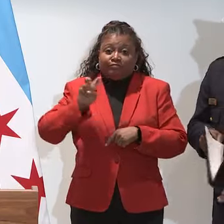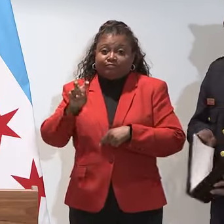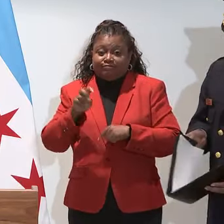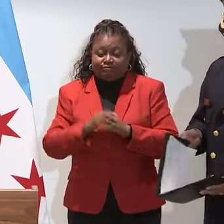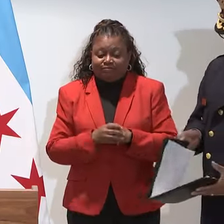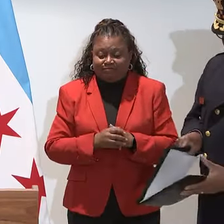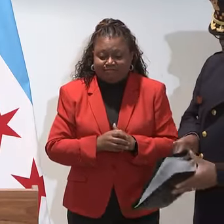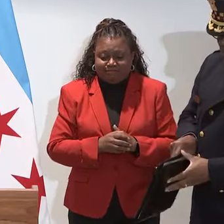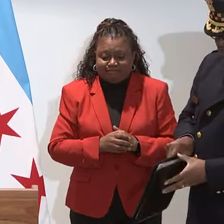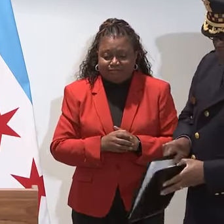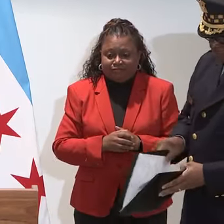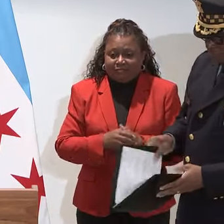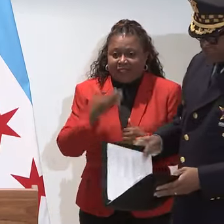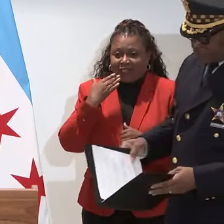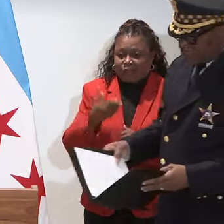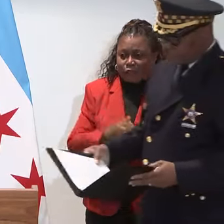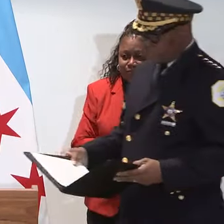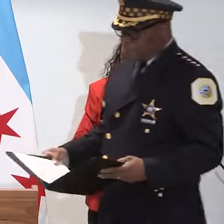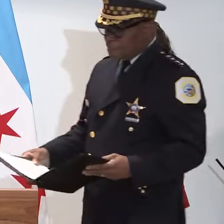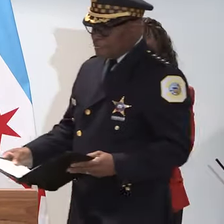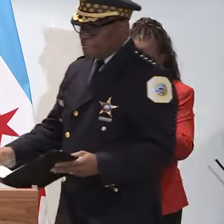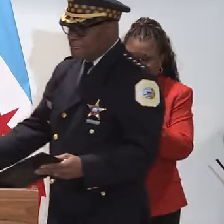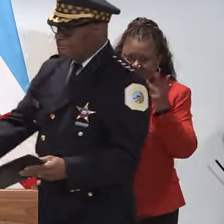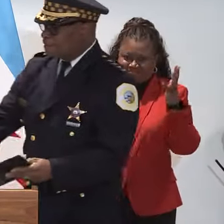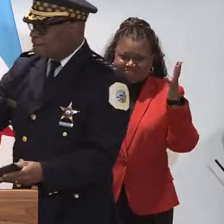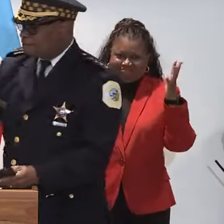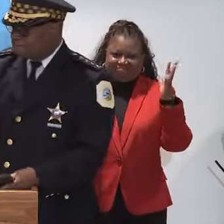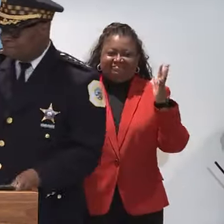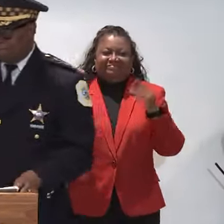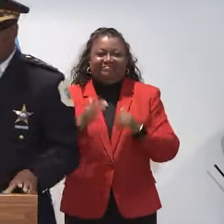podium. Thank you.